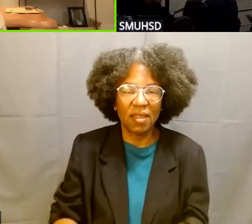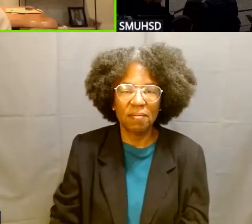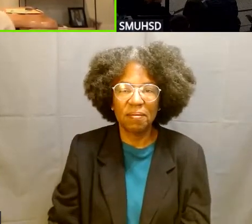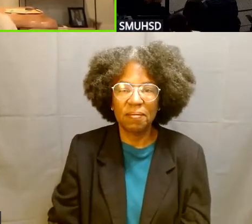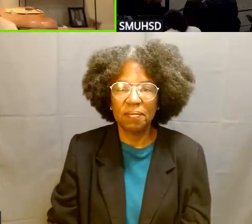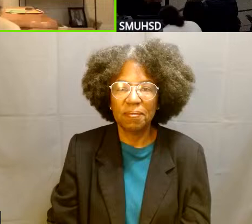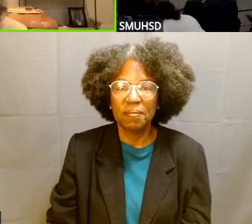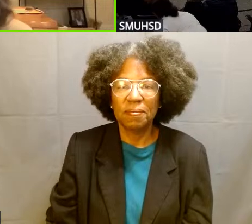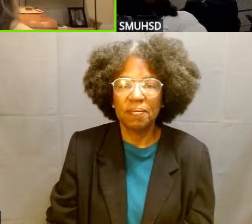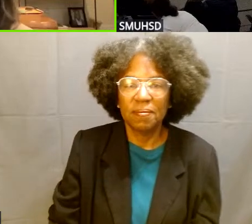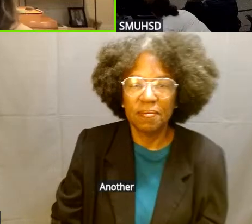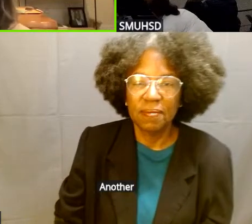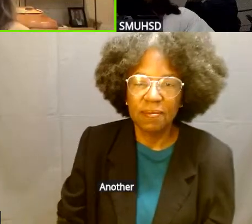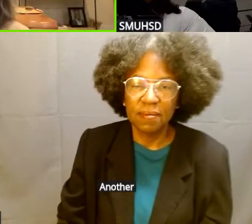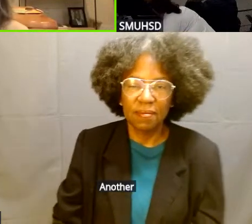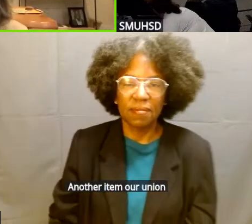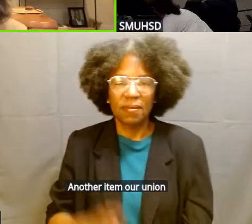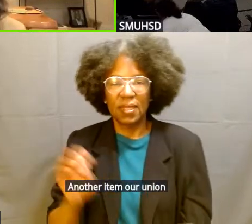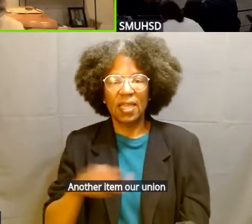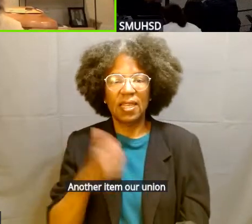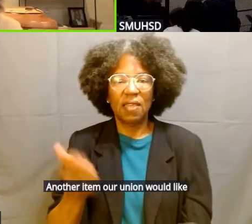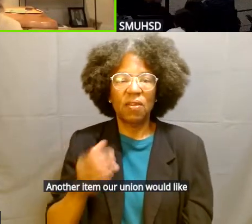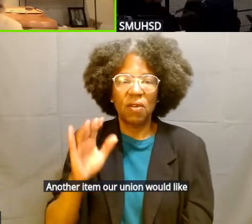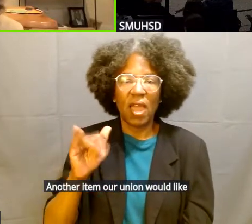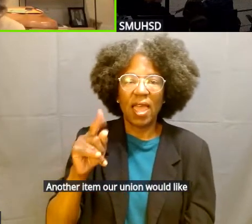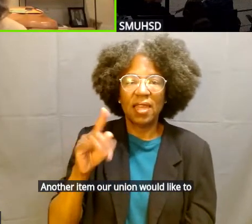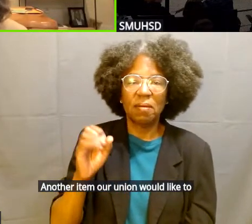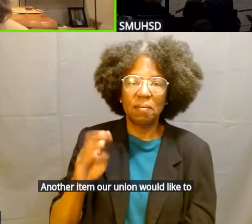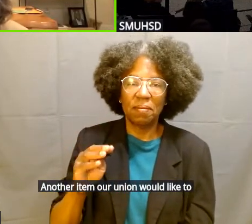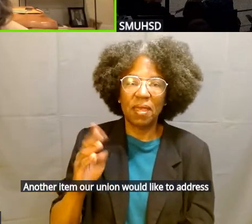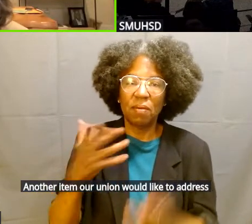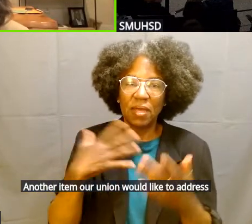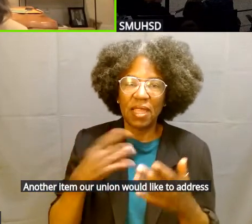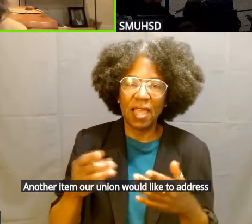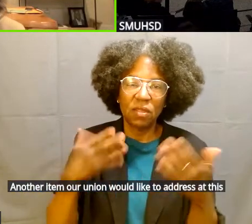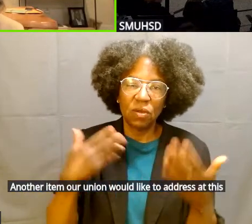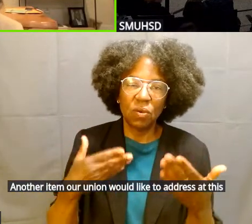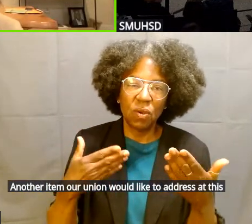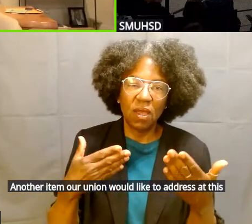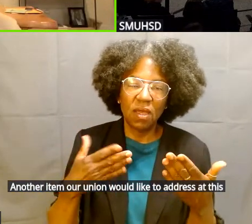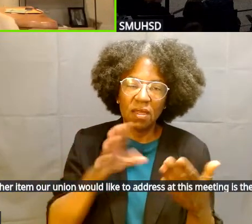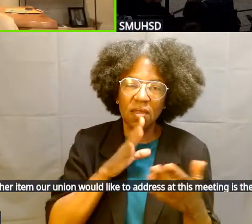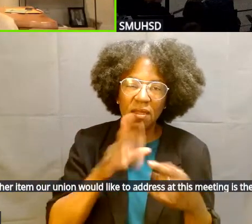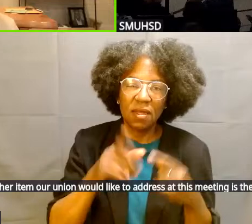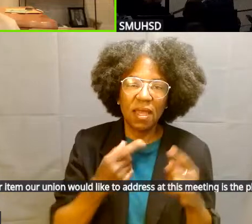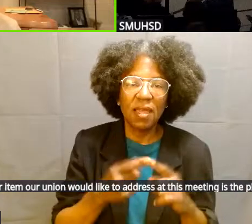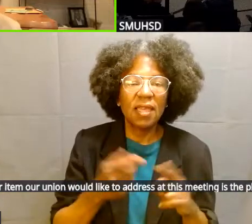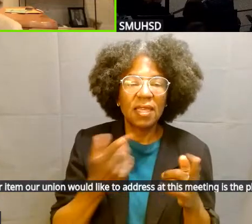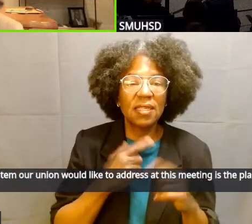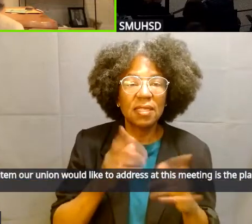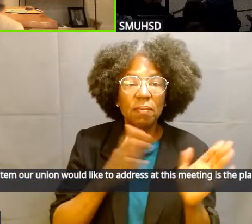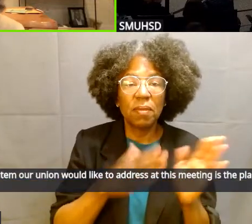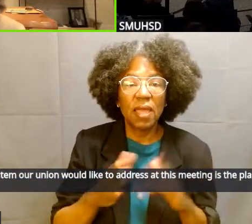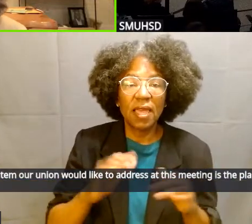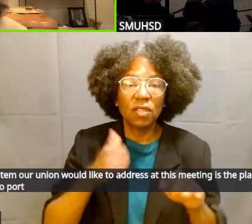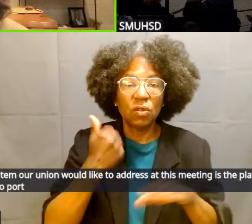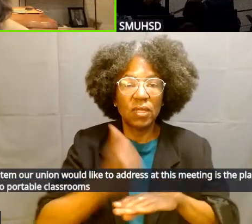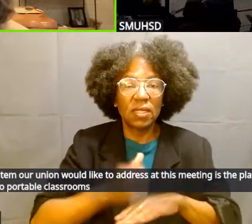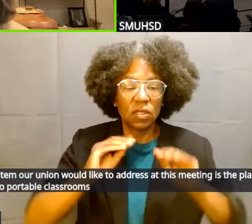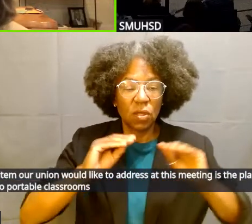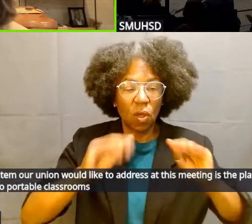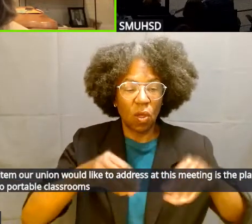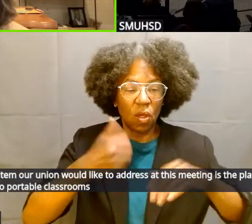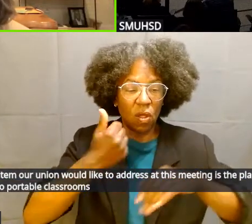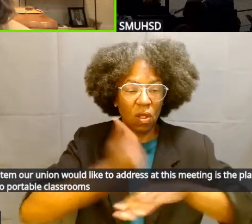Another item our union would like to address at this meeting is the plan to install 2 portable classrooms for the